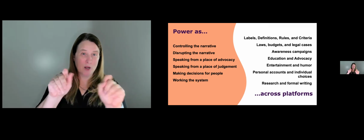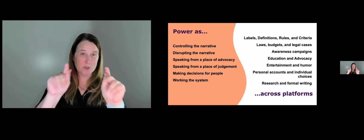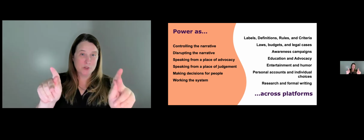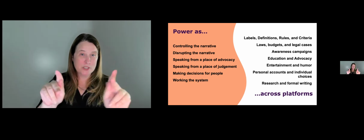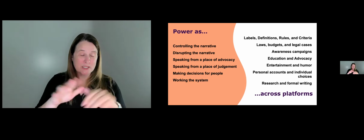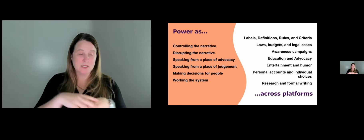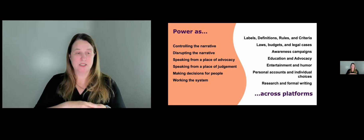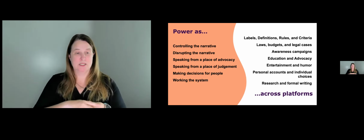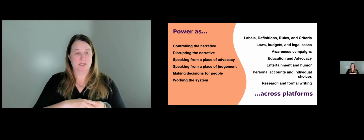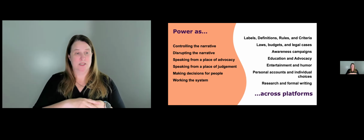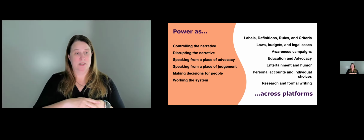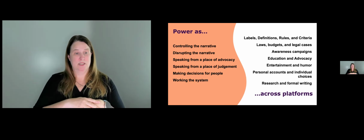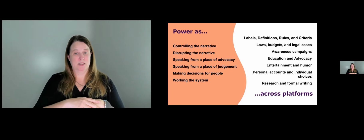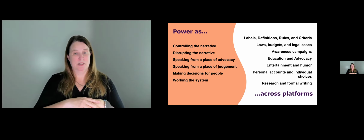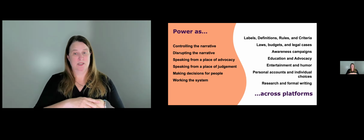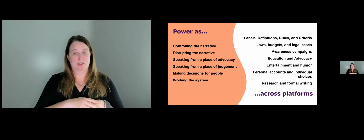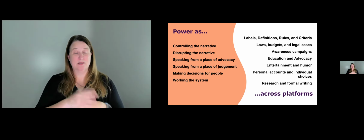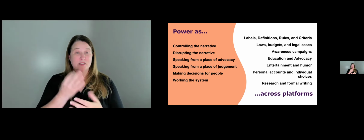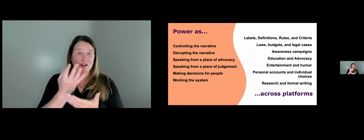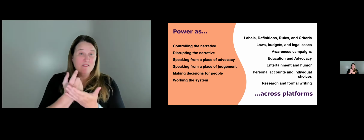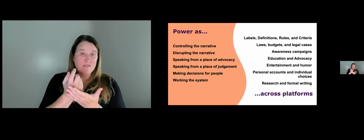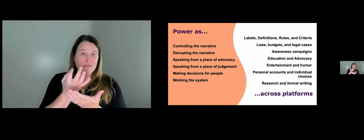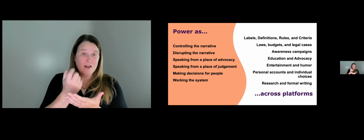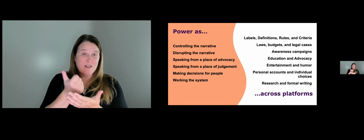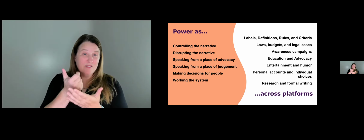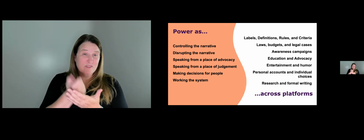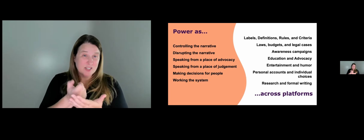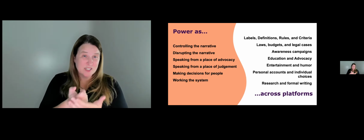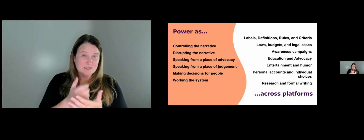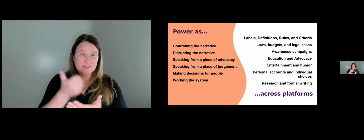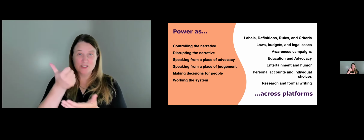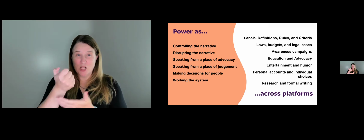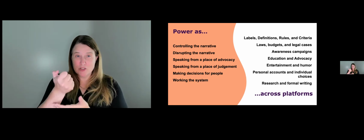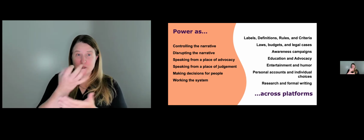potentially access to work opportunities,